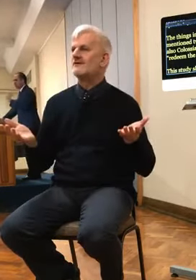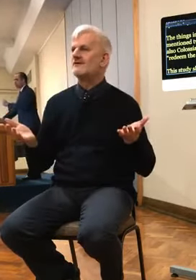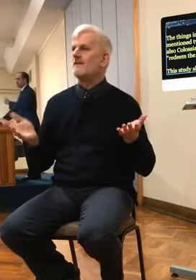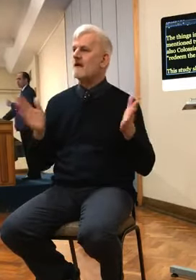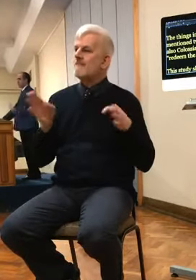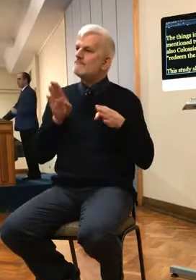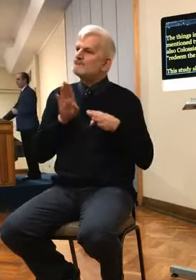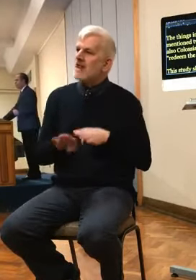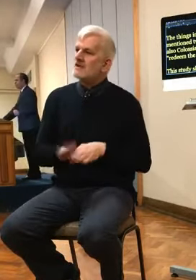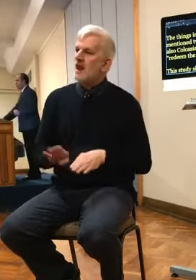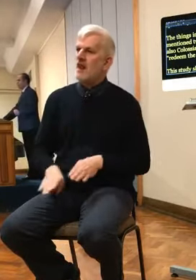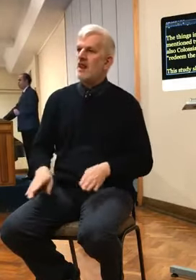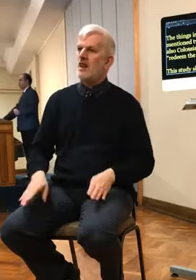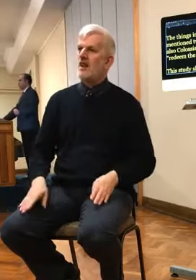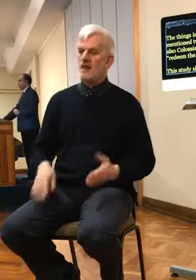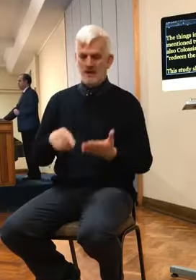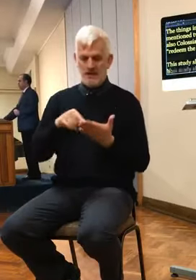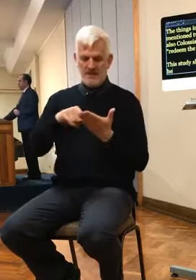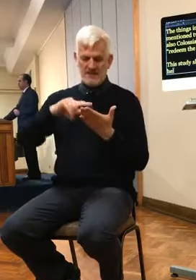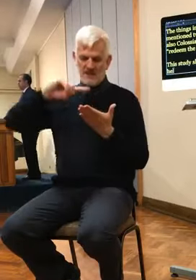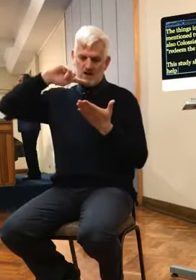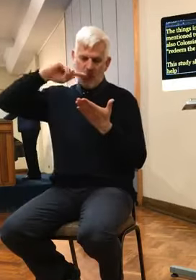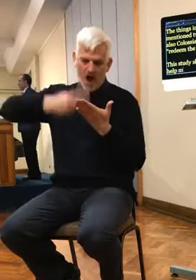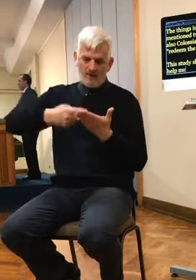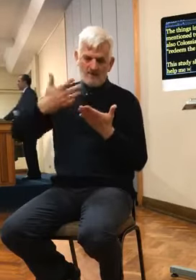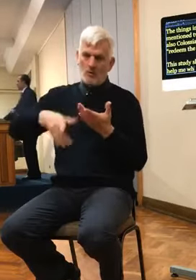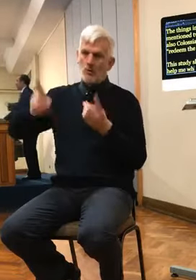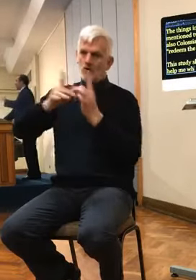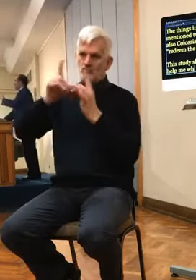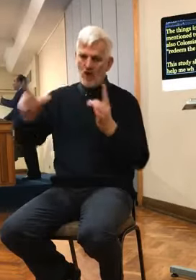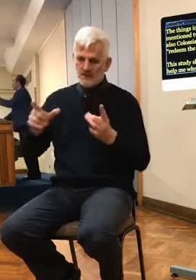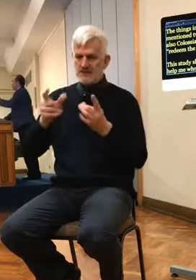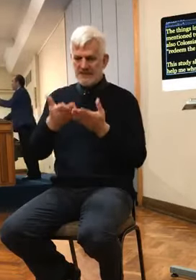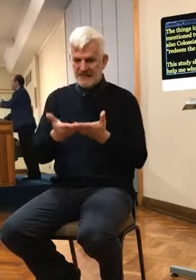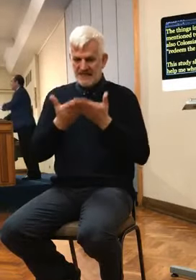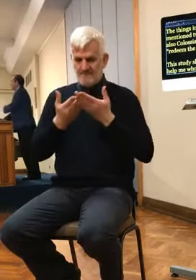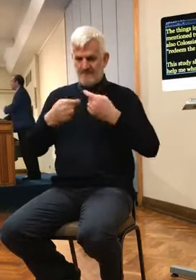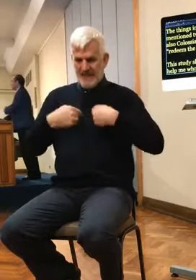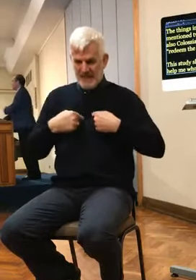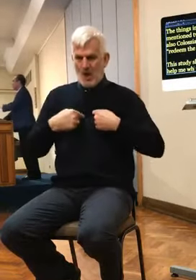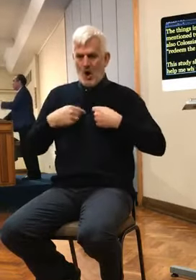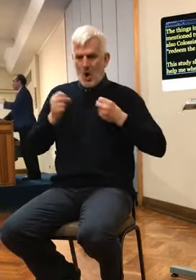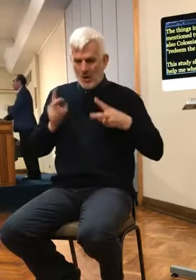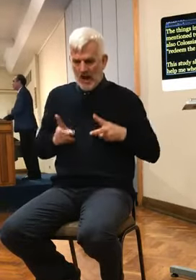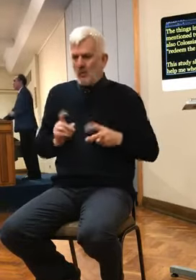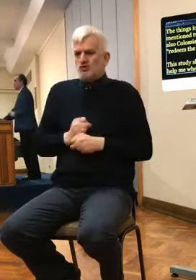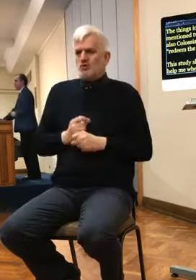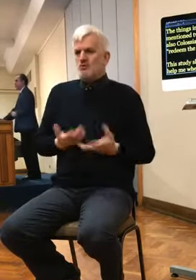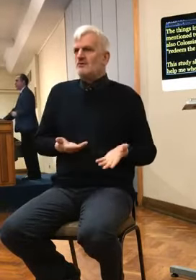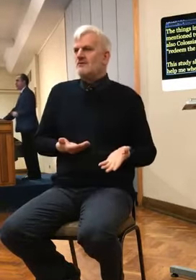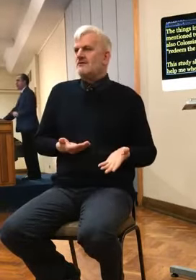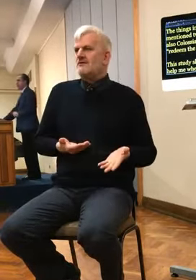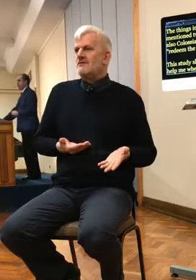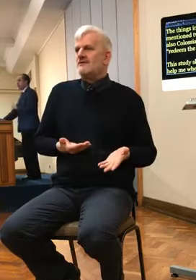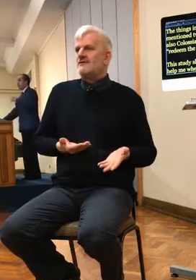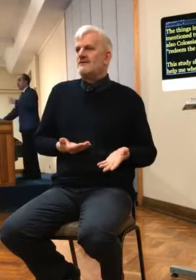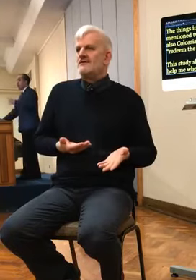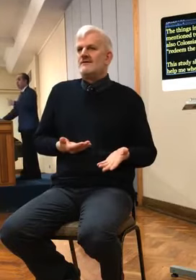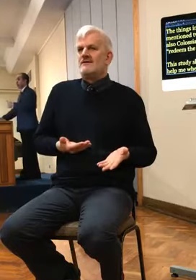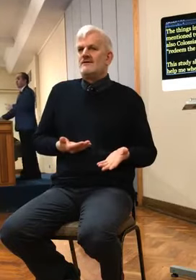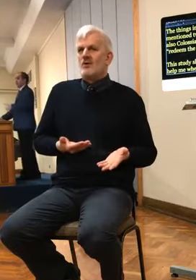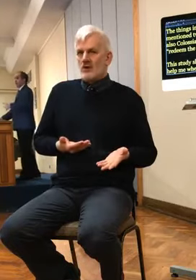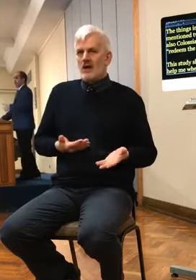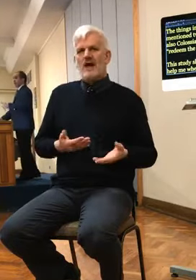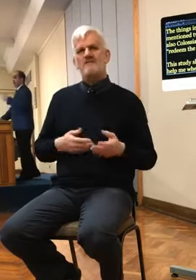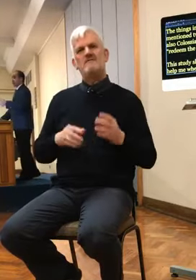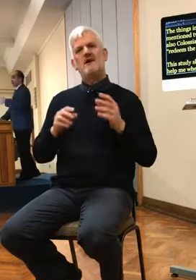this great command given to me by the Lord Jesus Christ tonight. So three headings, 3 points if you prefer. The first